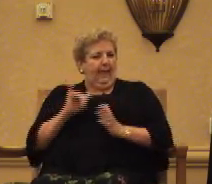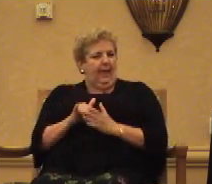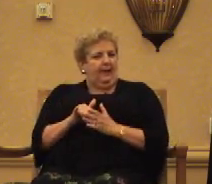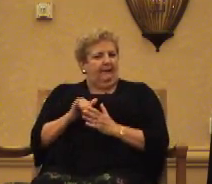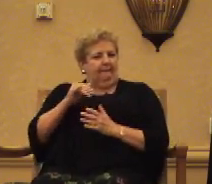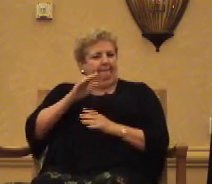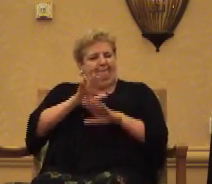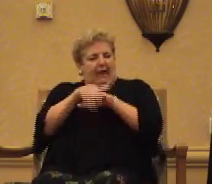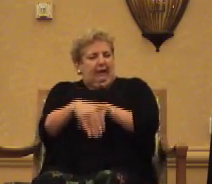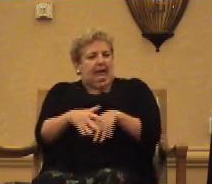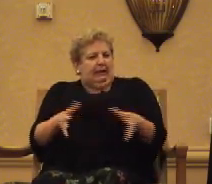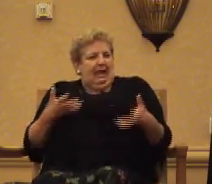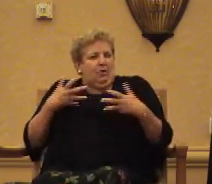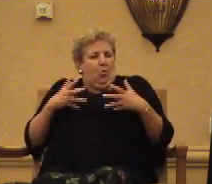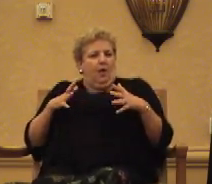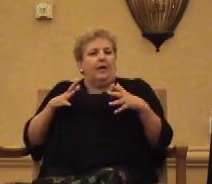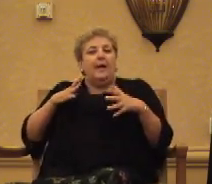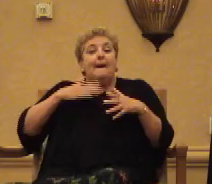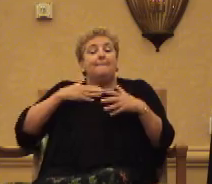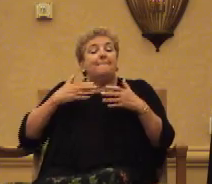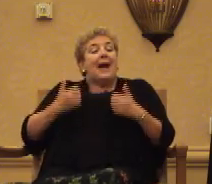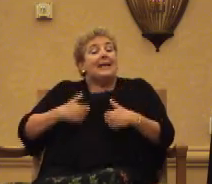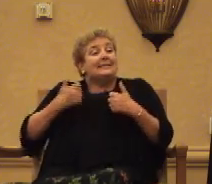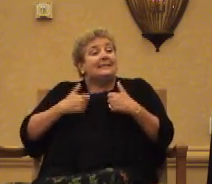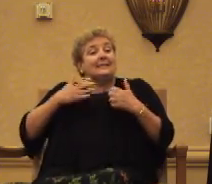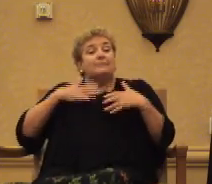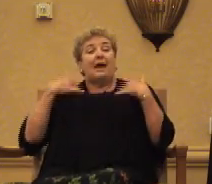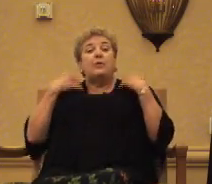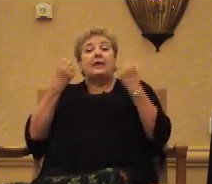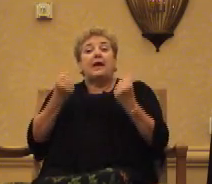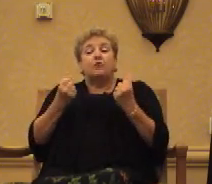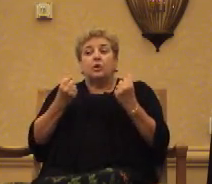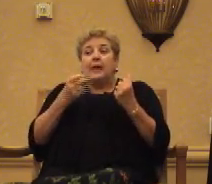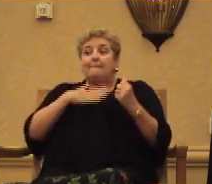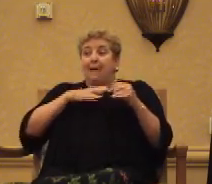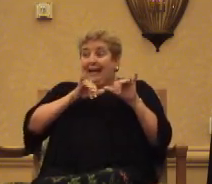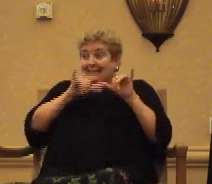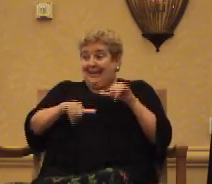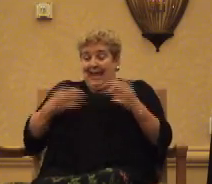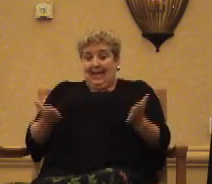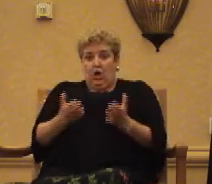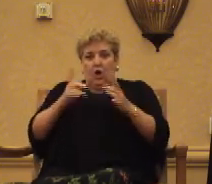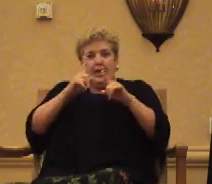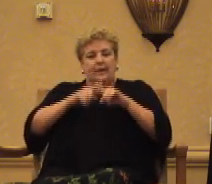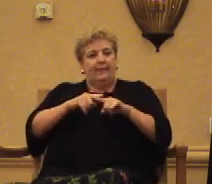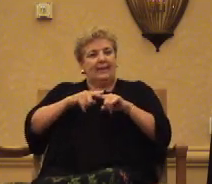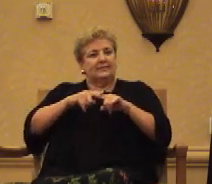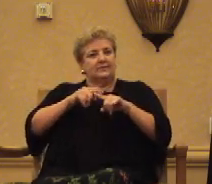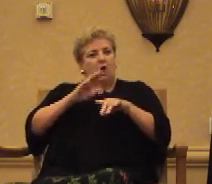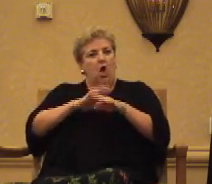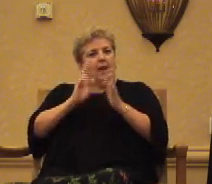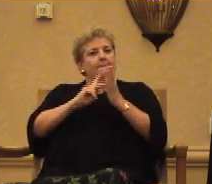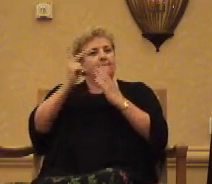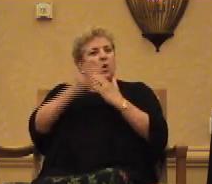My existence and my recovery and my staying here depends upon a program of rigorous honesty,